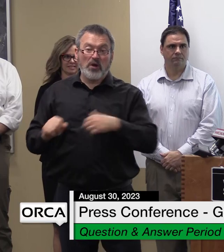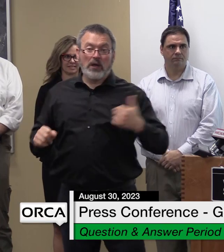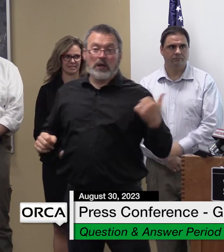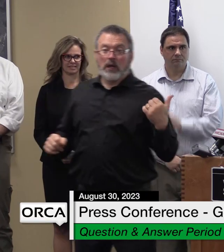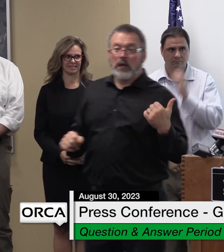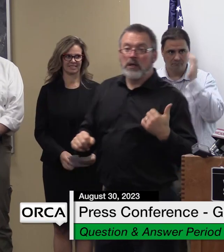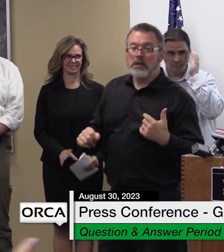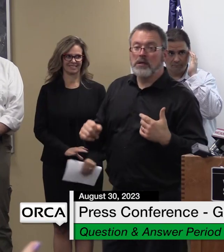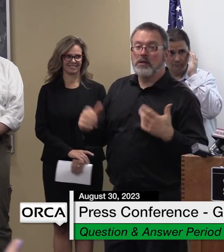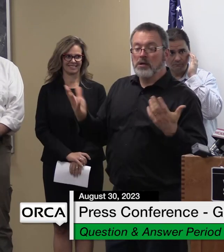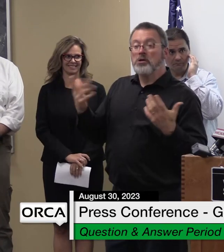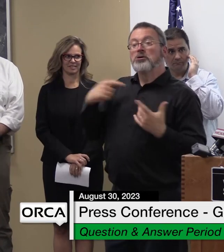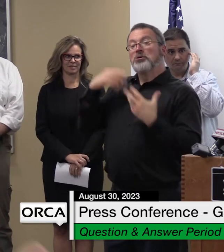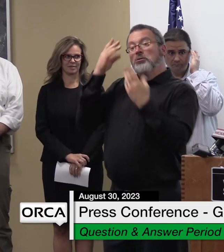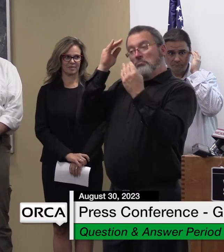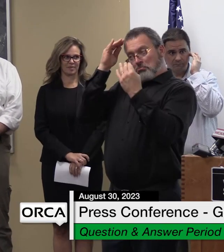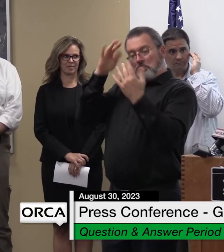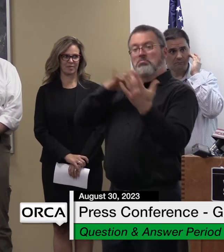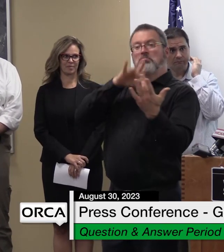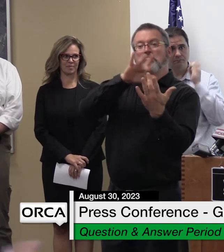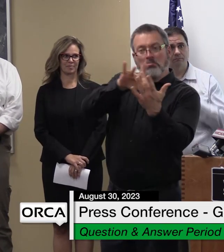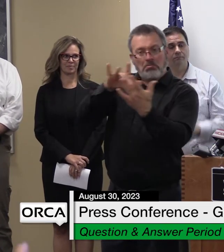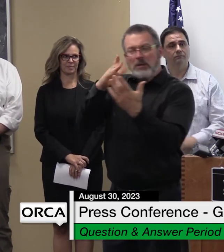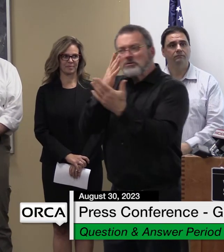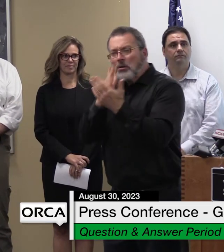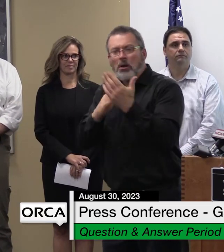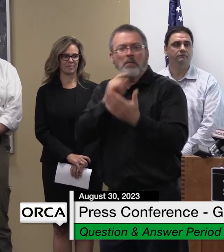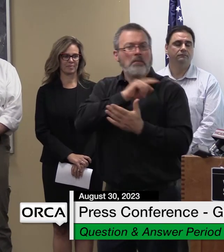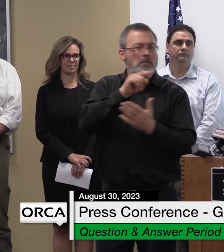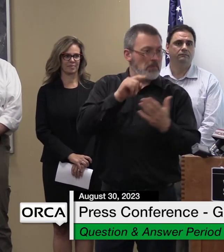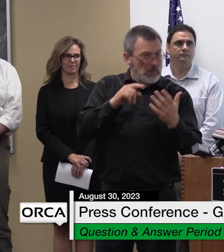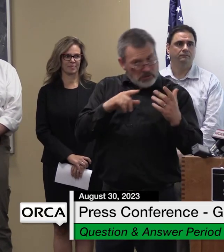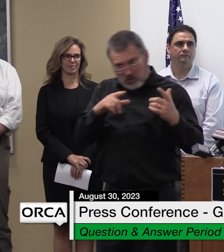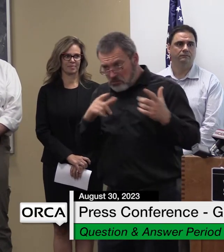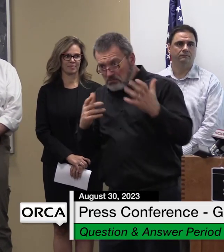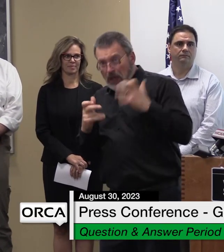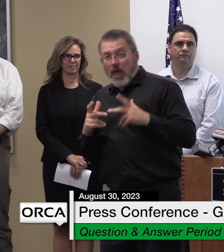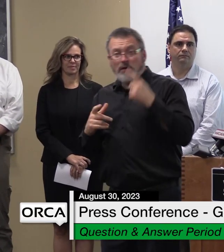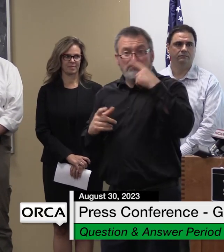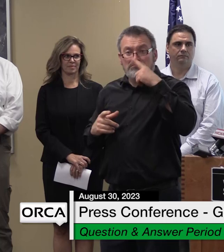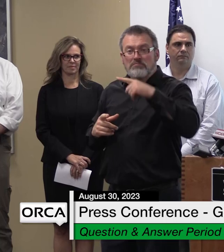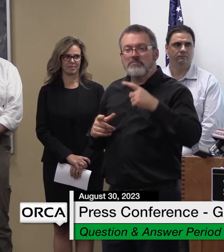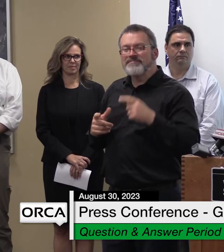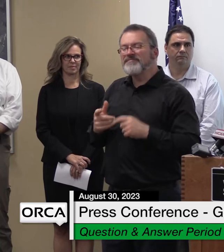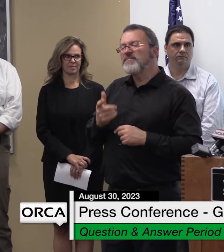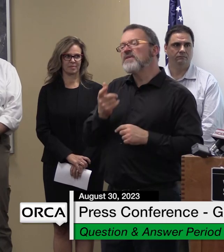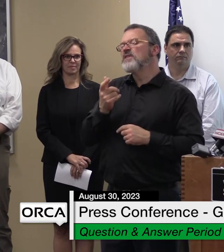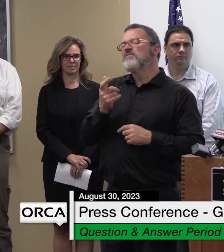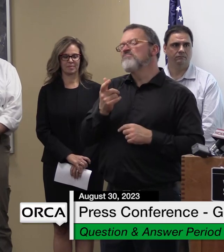and have tried to advocate for people, and we've had a little bit of success, but not a lot,